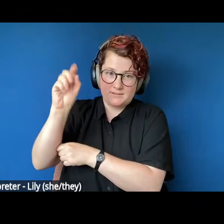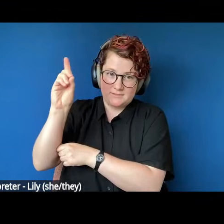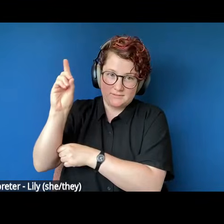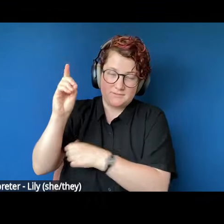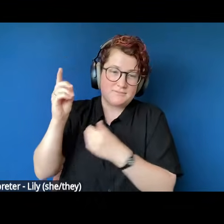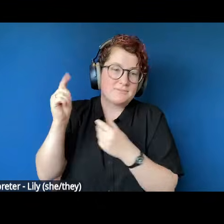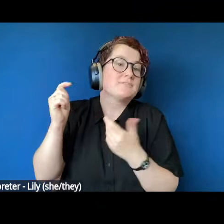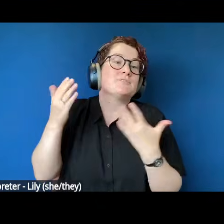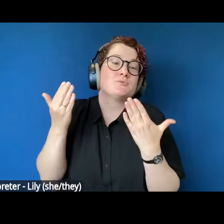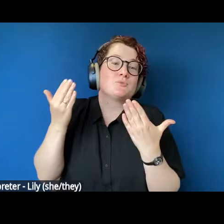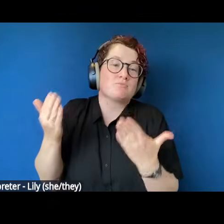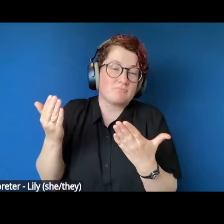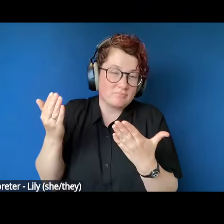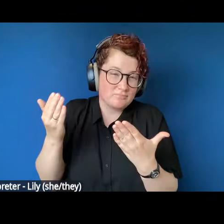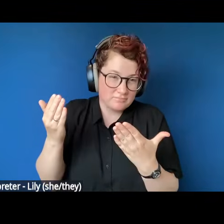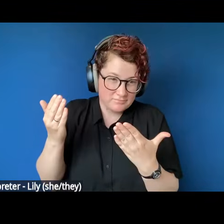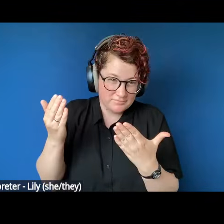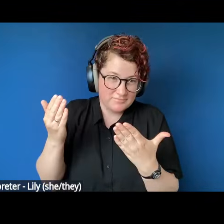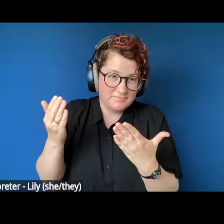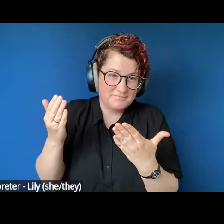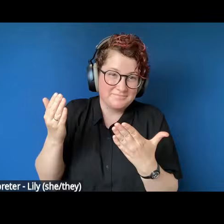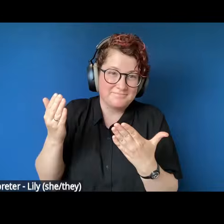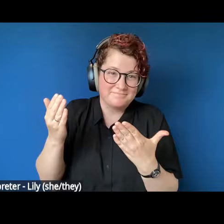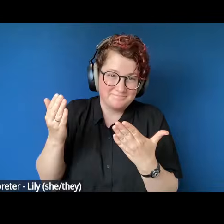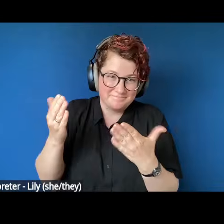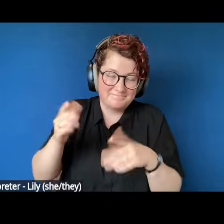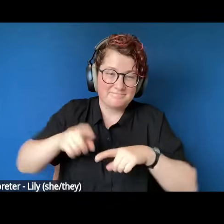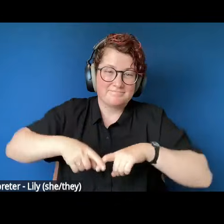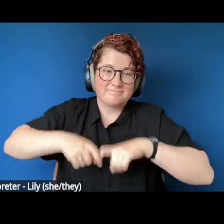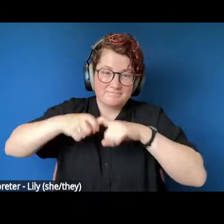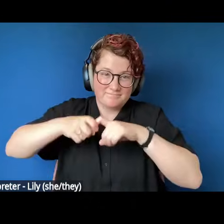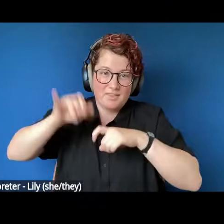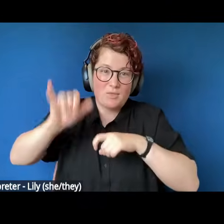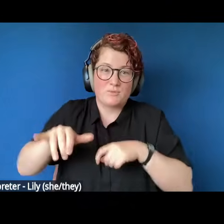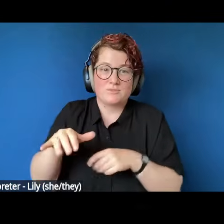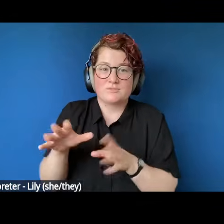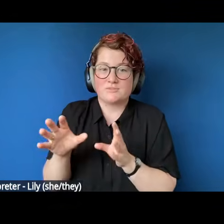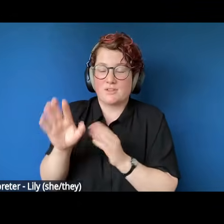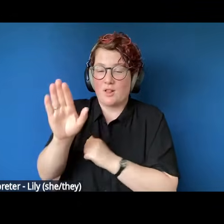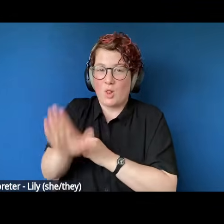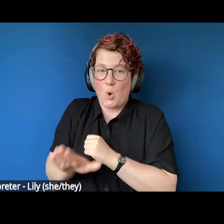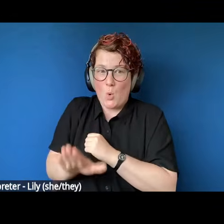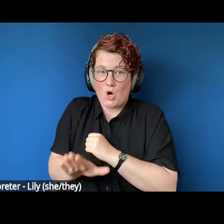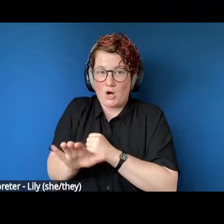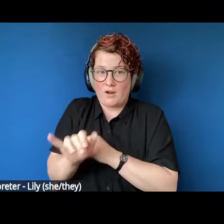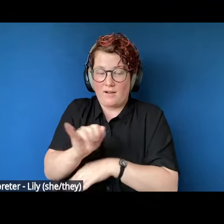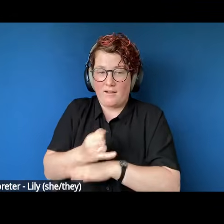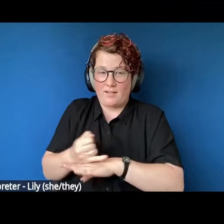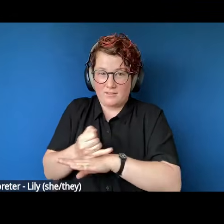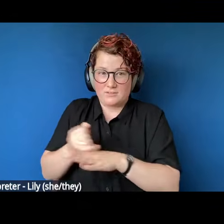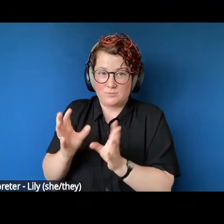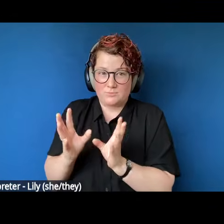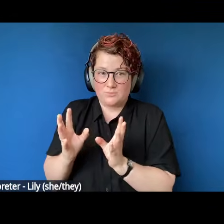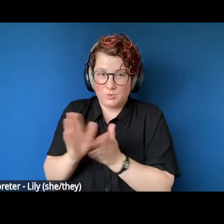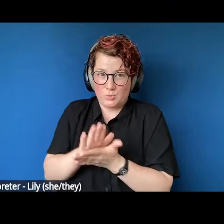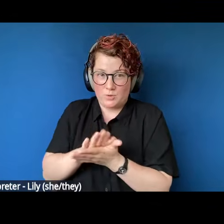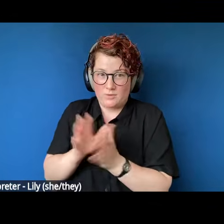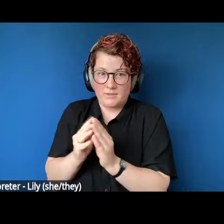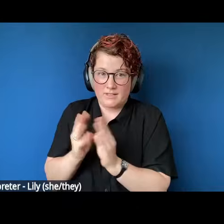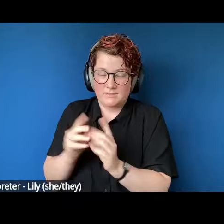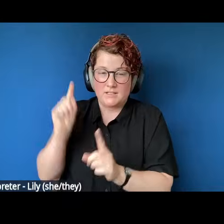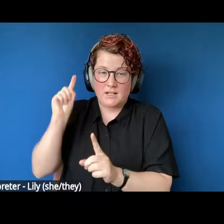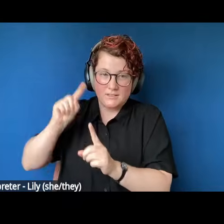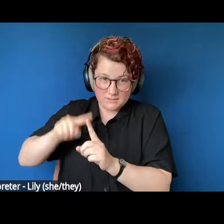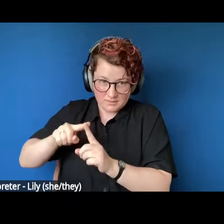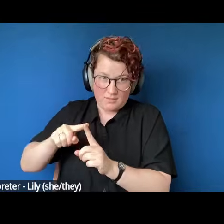the regional Lower Island Safe Schools meetings until the district's safety and implementation plans are approved by the Minister